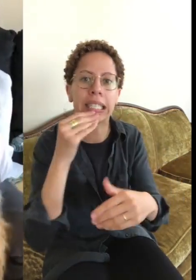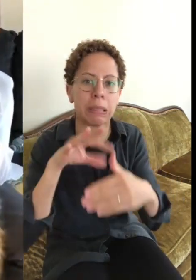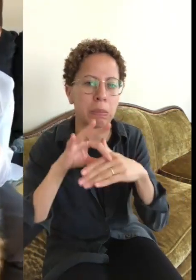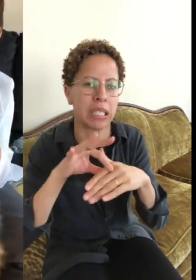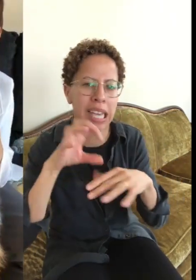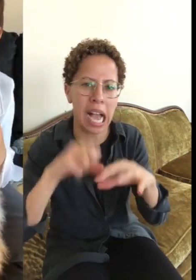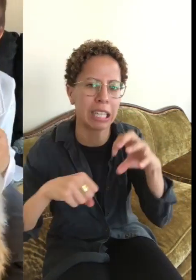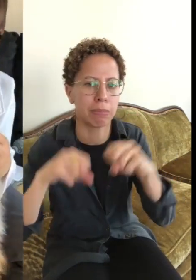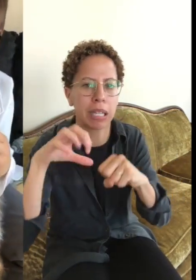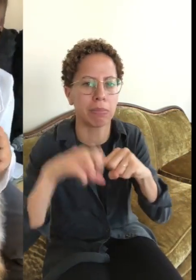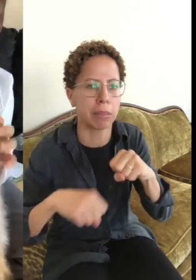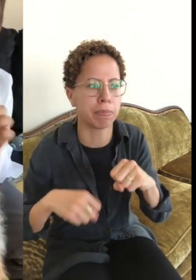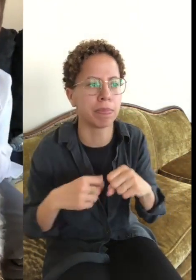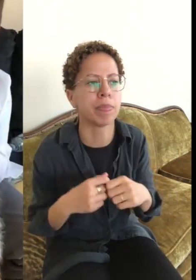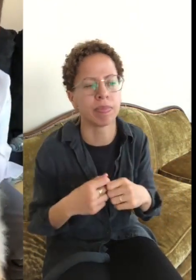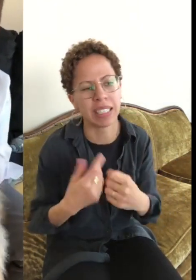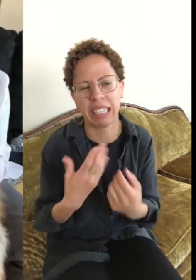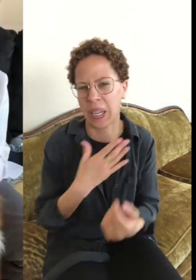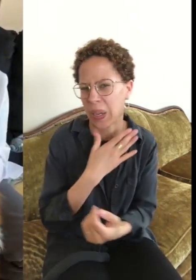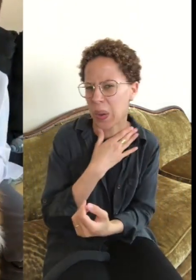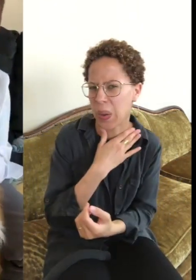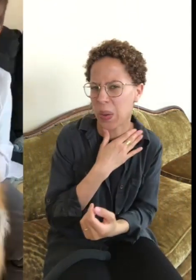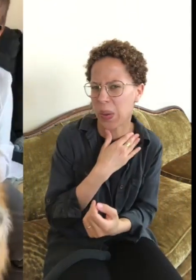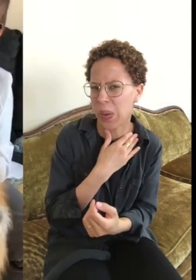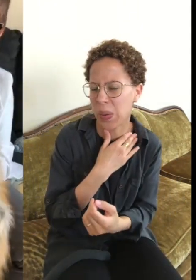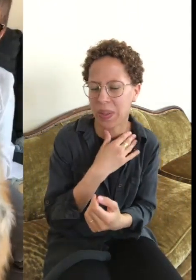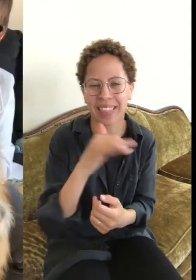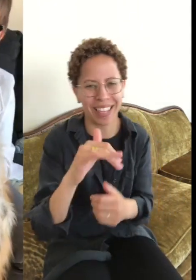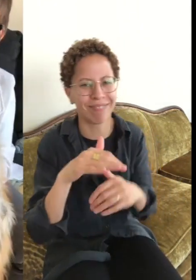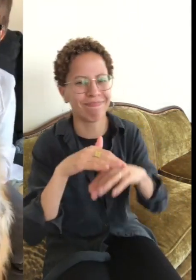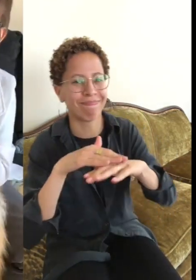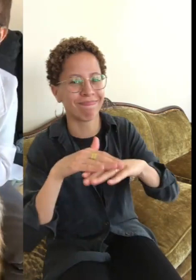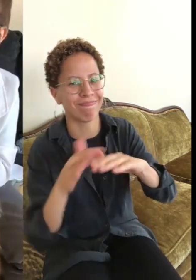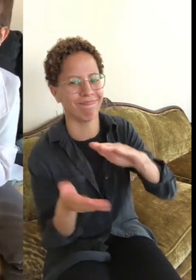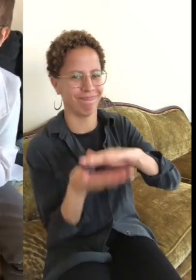the underside of its hide. I guess this is not